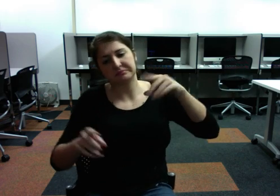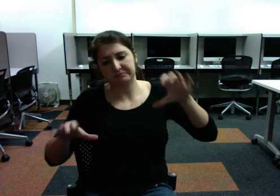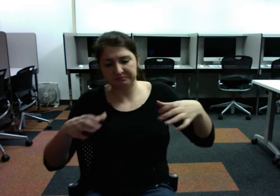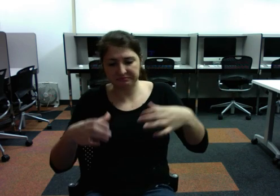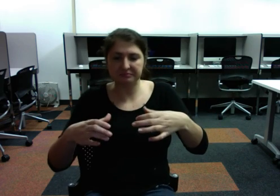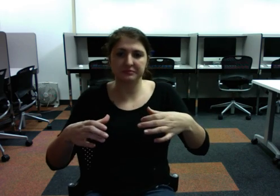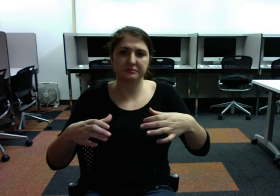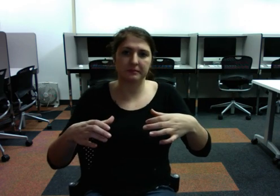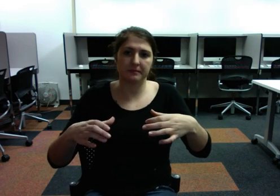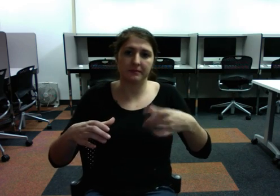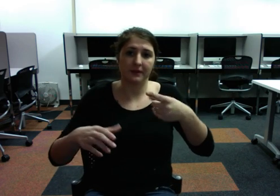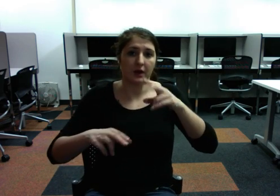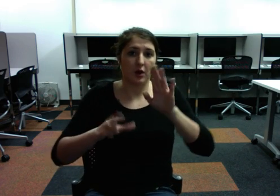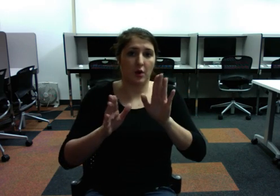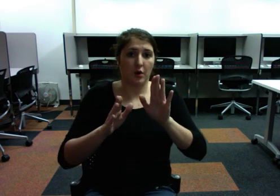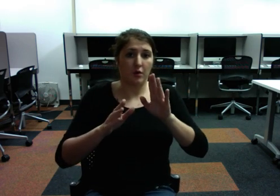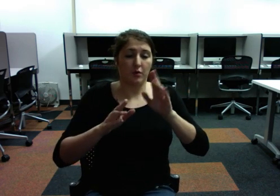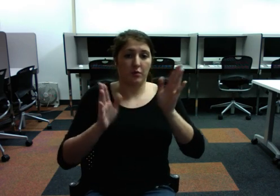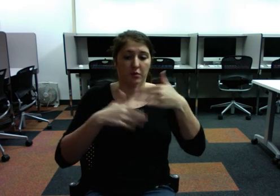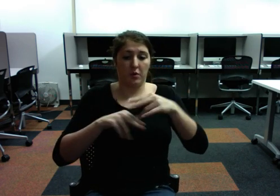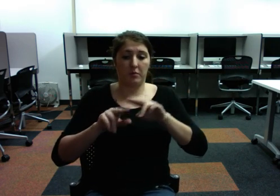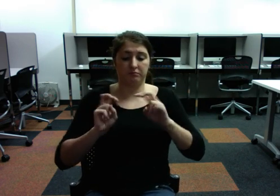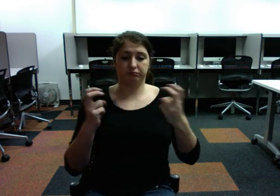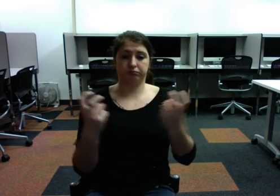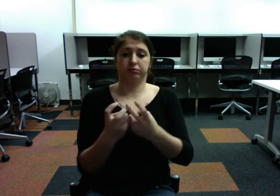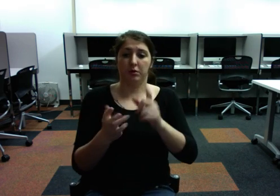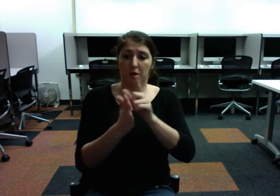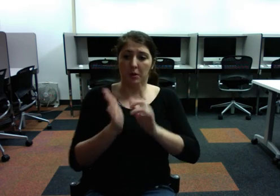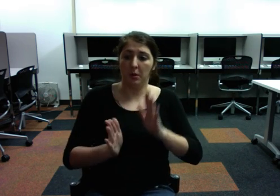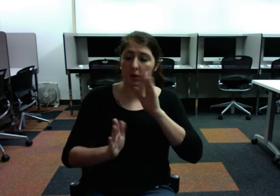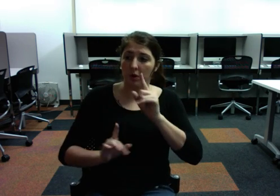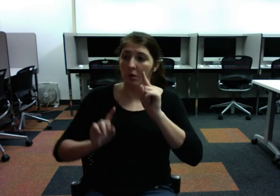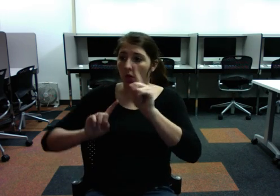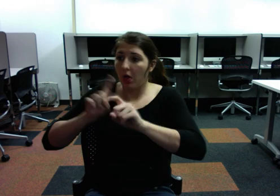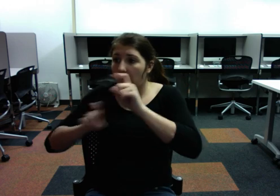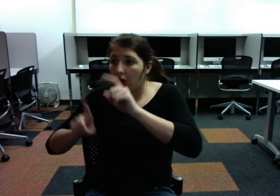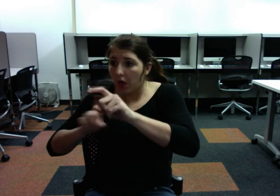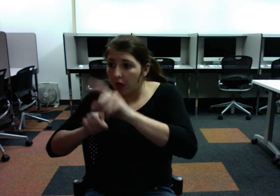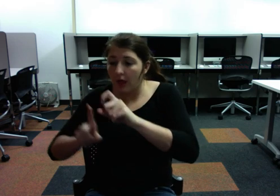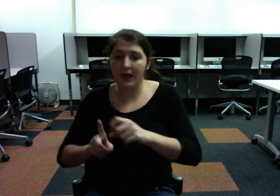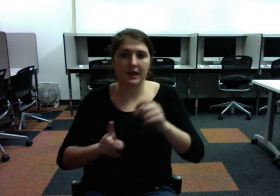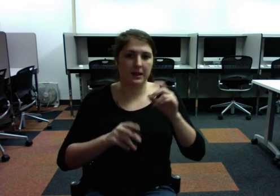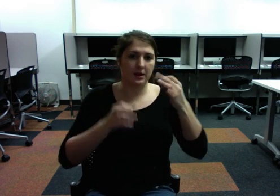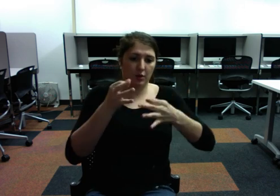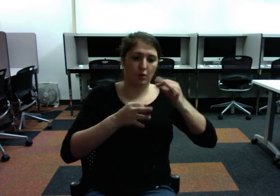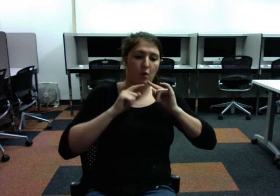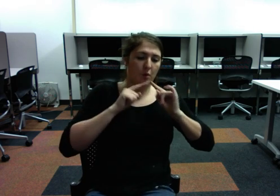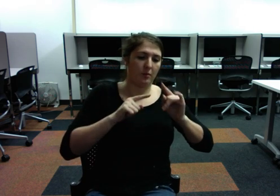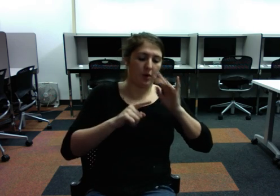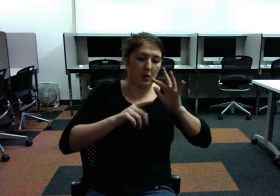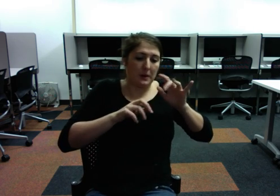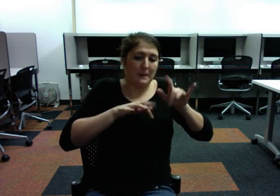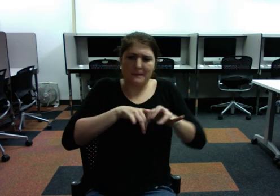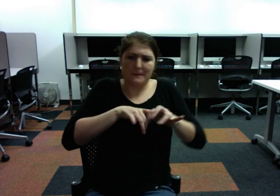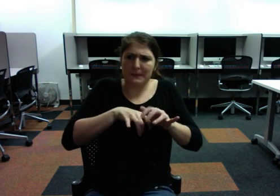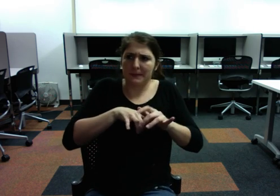that. You sit in a room, the lawyer asks you questions, and a court reporter takes down everything that is said and recorded, and you're under